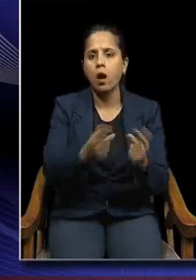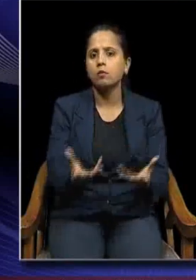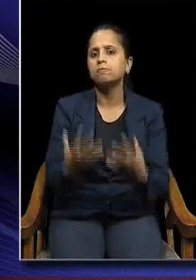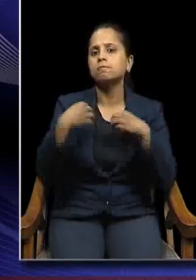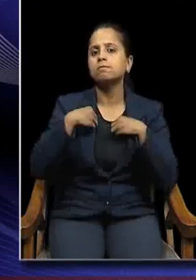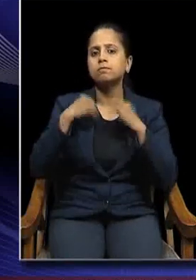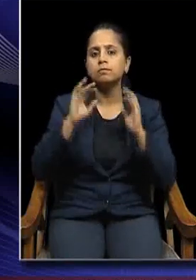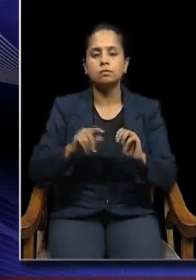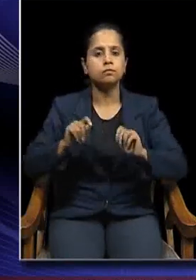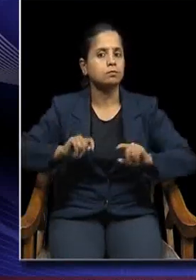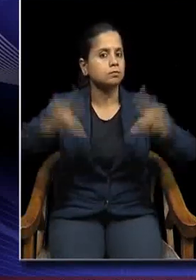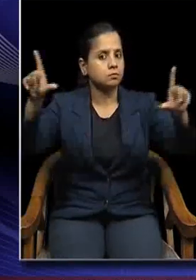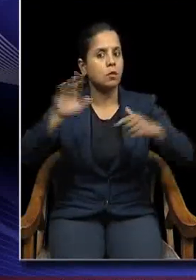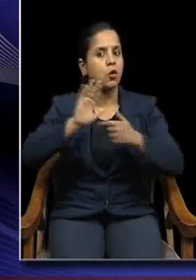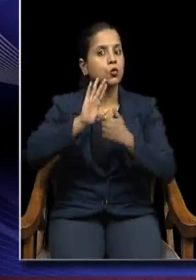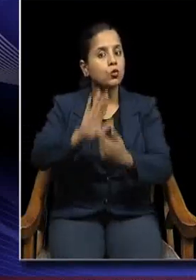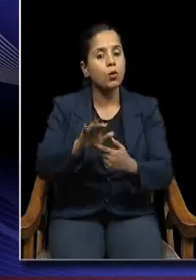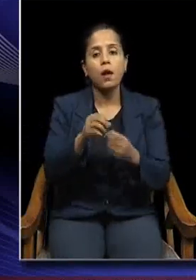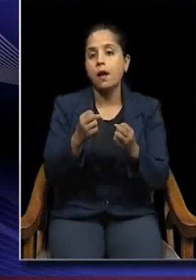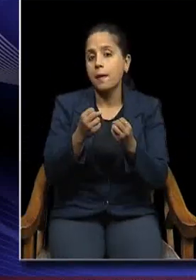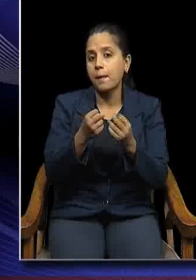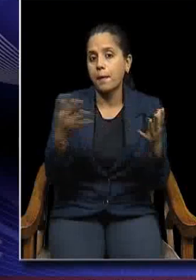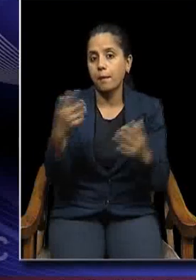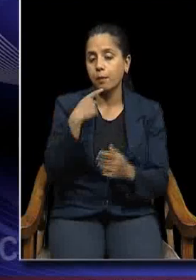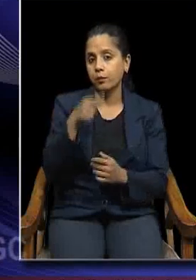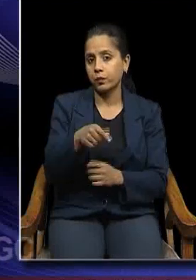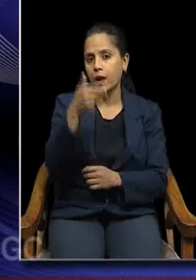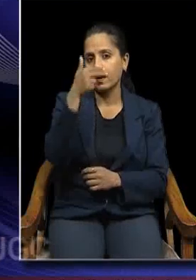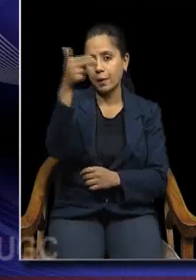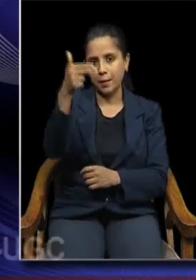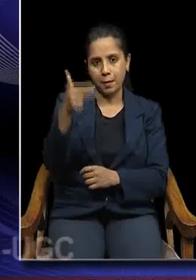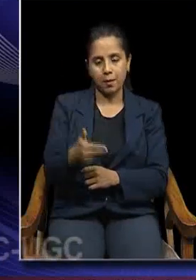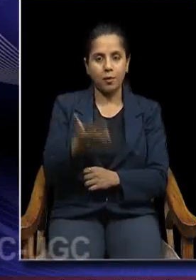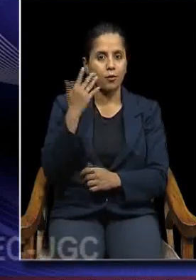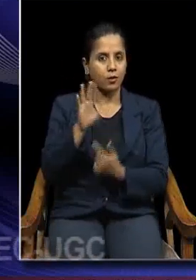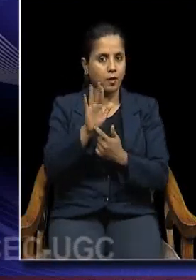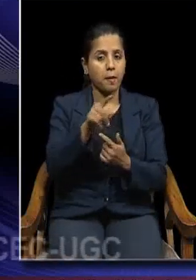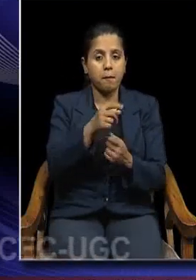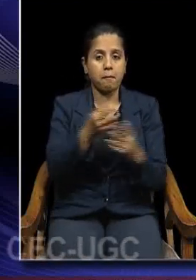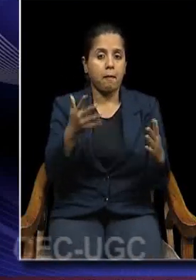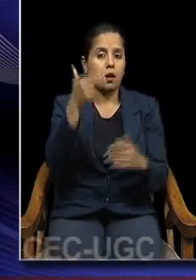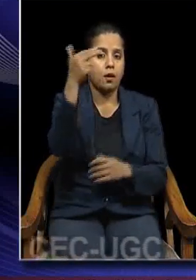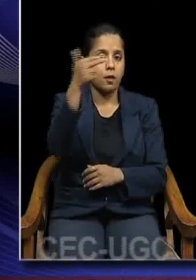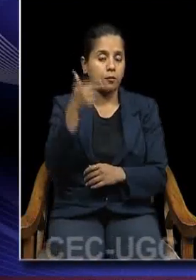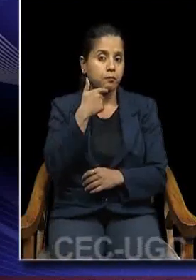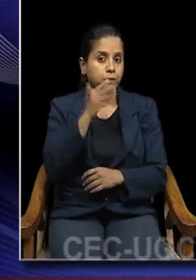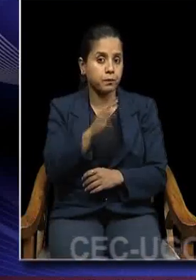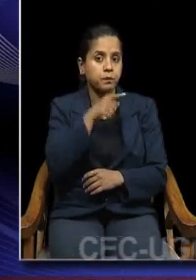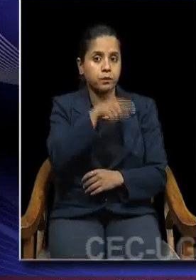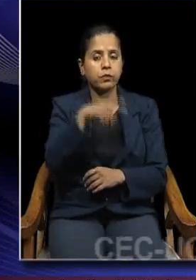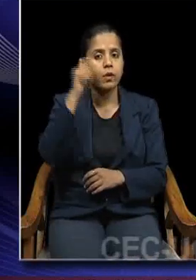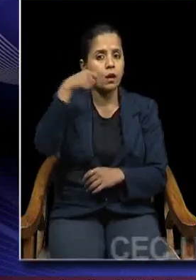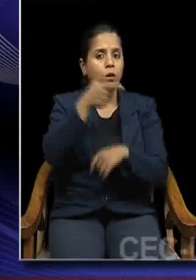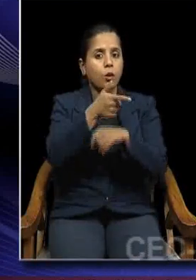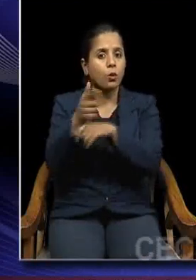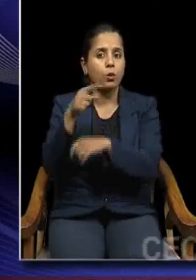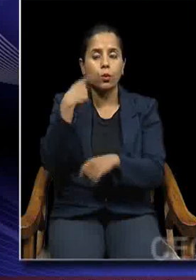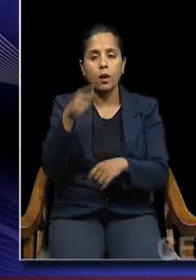that Tagore's contribution in that sense was in the framework of a lot of writing, that how his